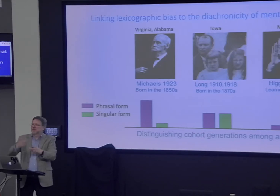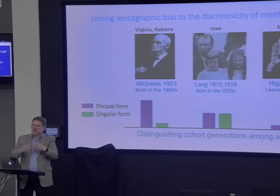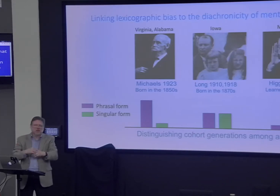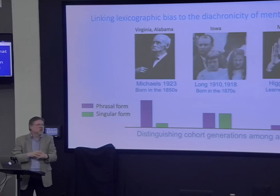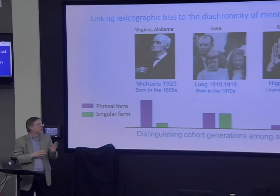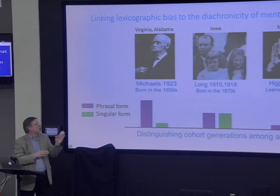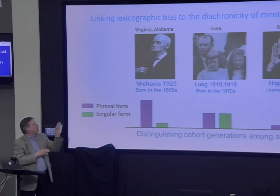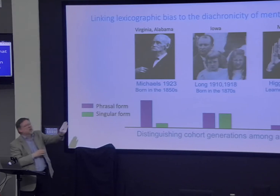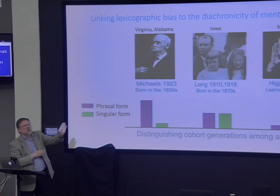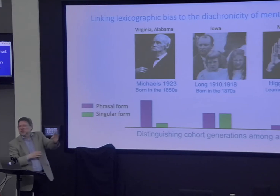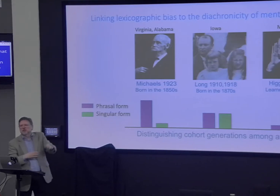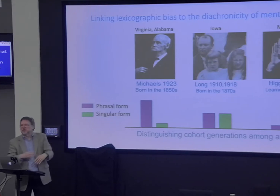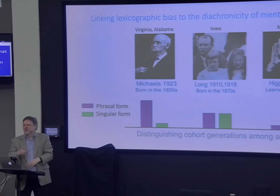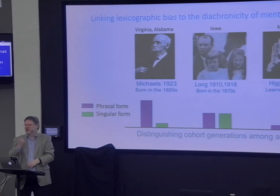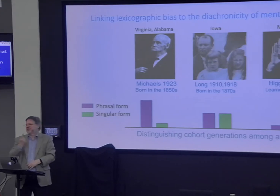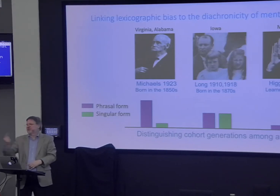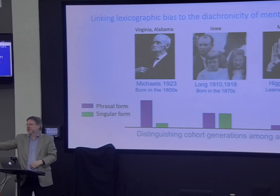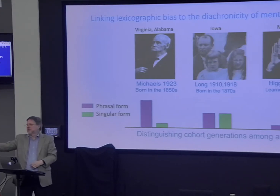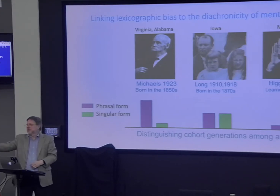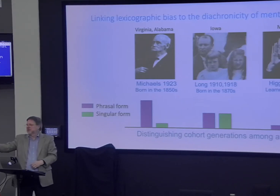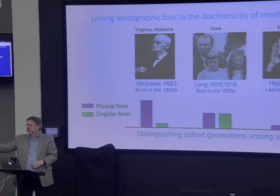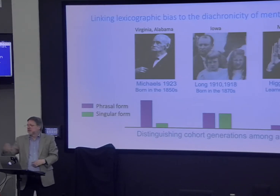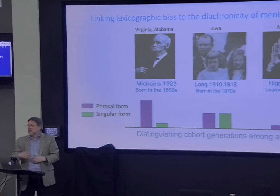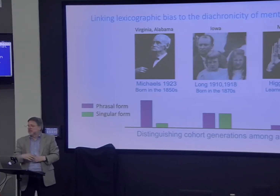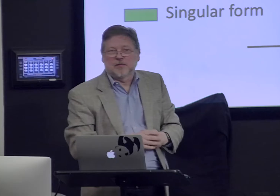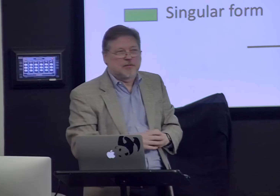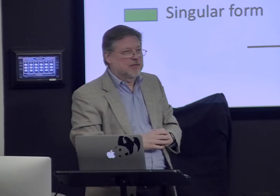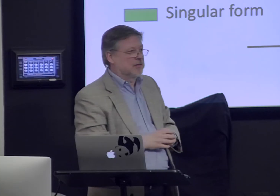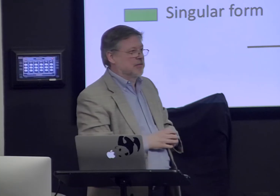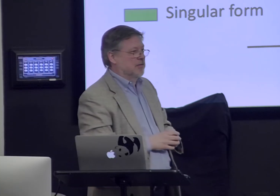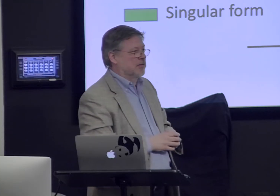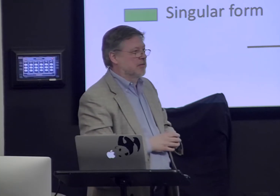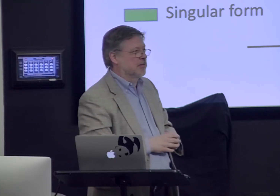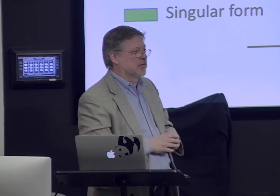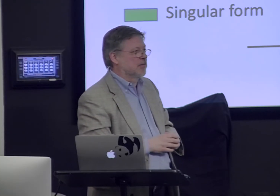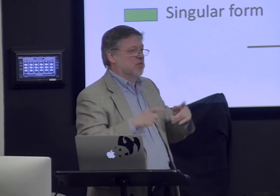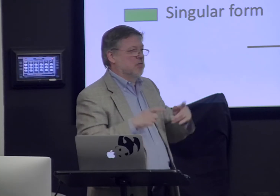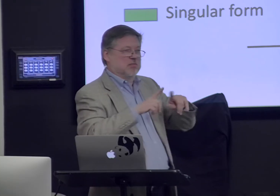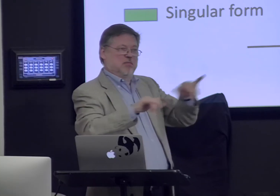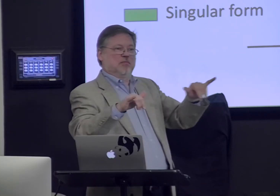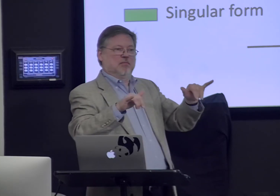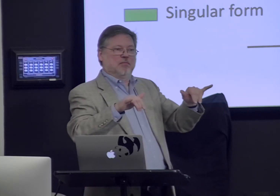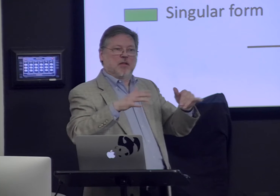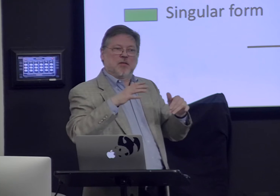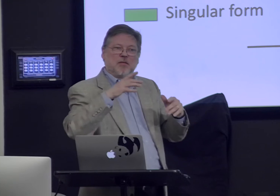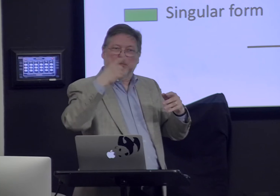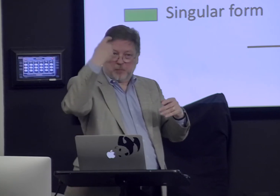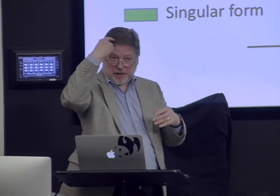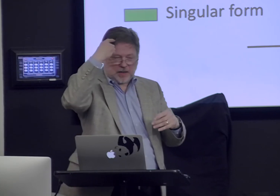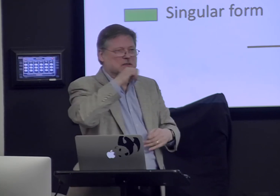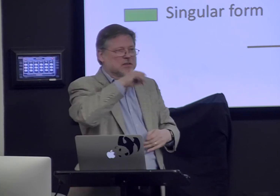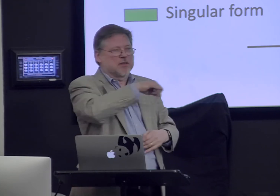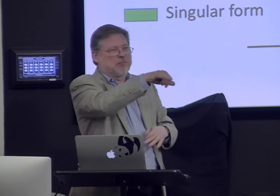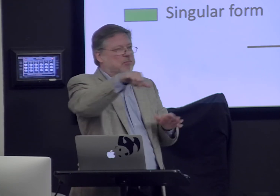a good number of entries in their dictionaries that were composed of compound signs or phrasal forms indicated by